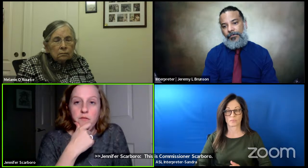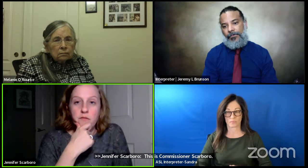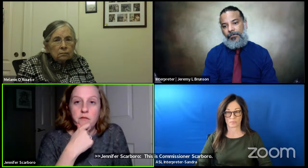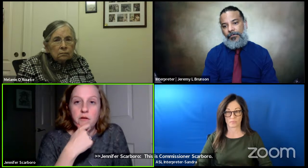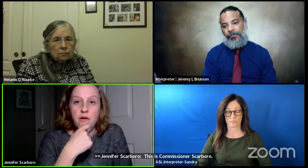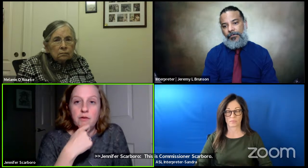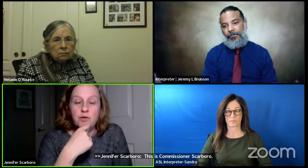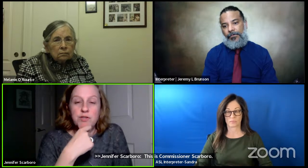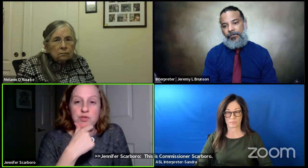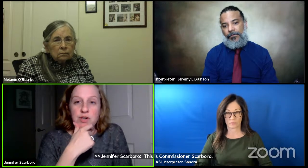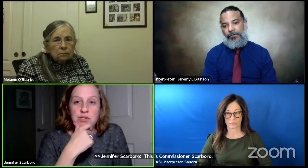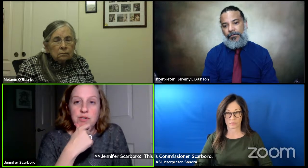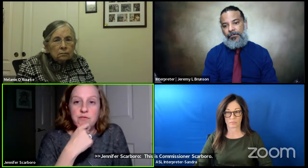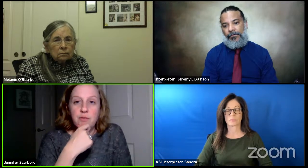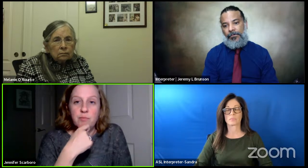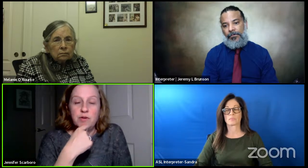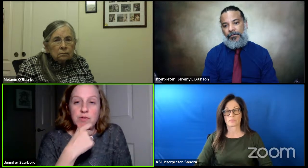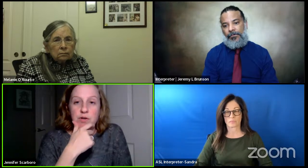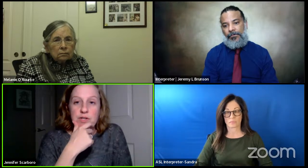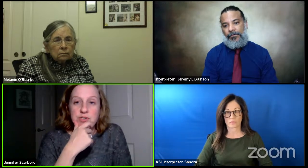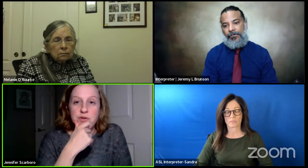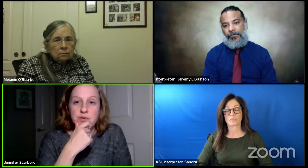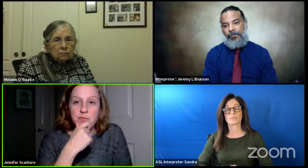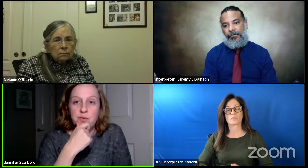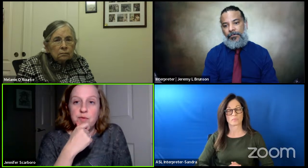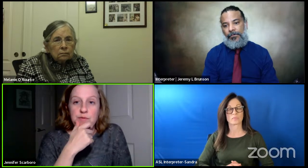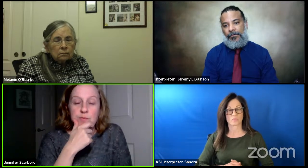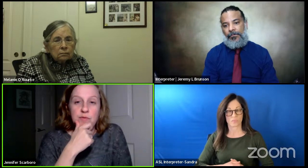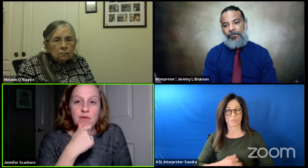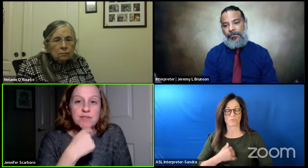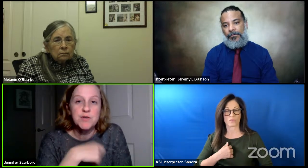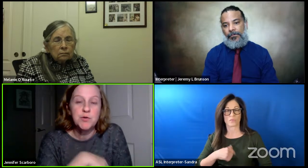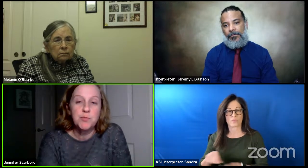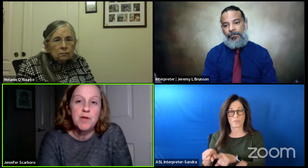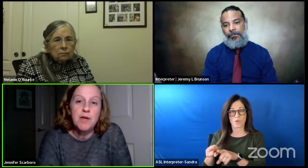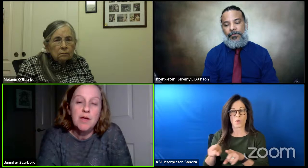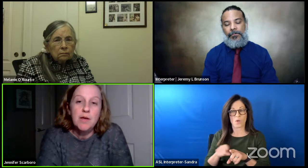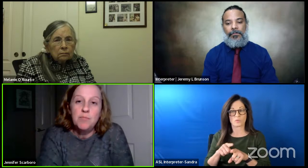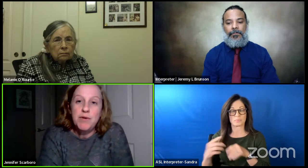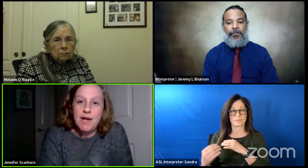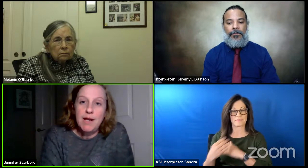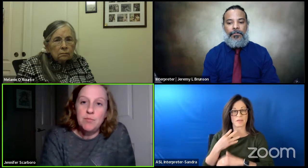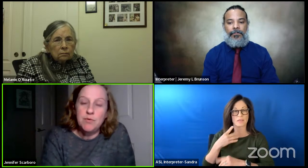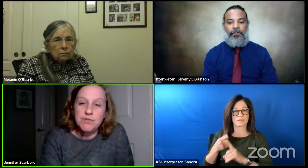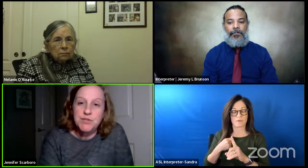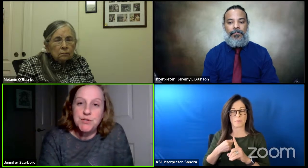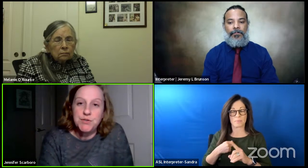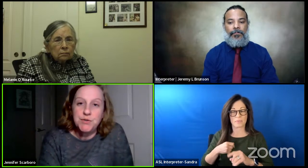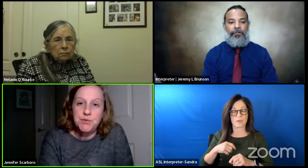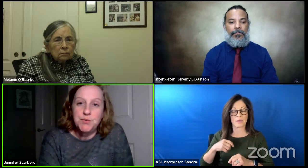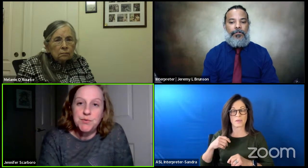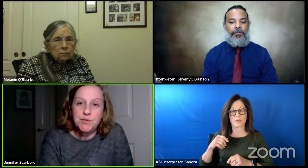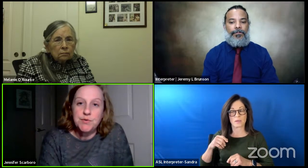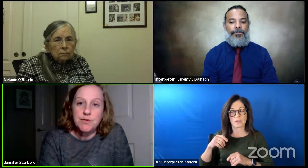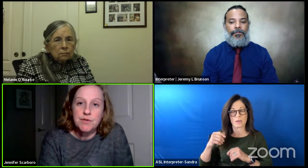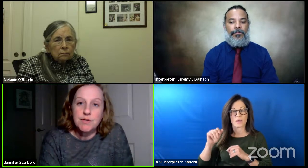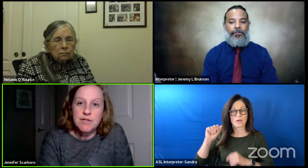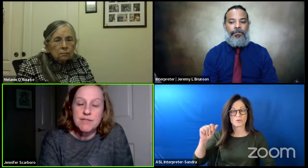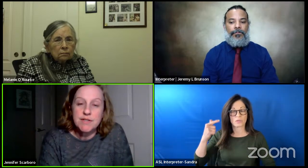under instruction from the Attorney General, we've also been able